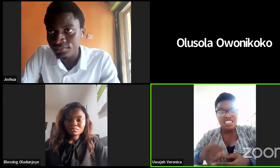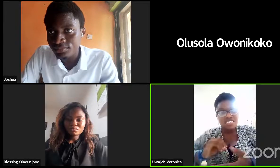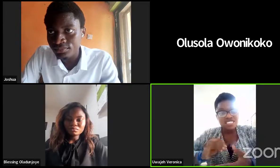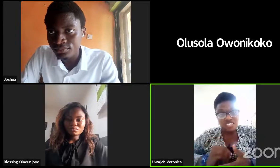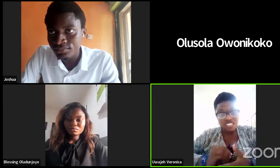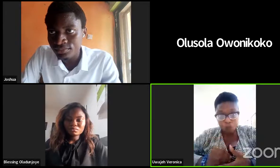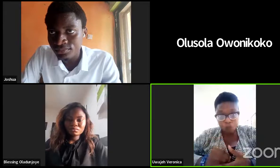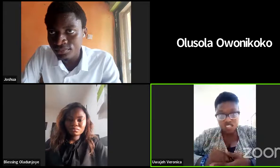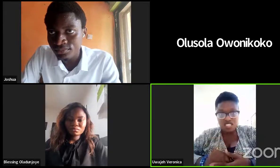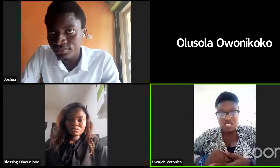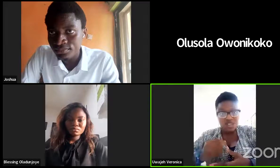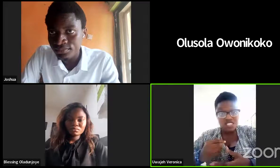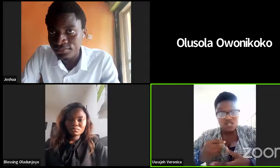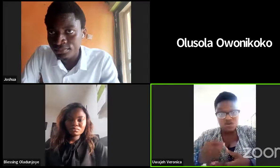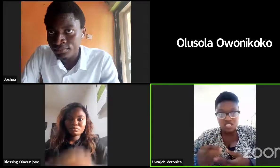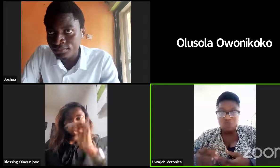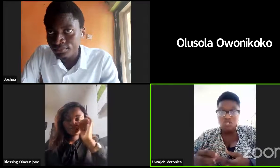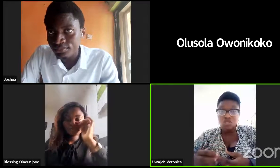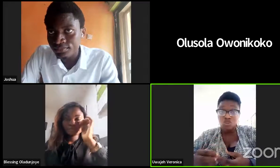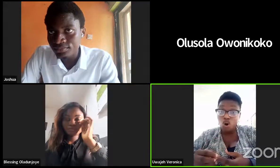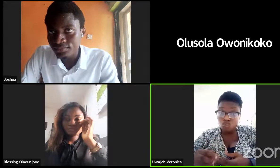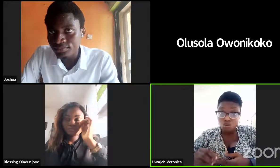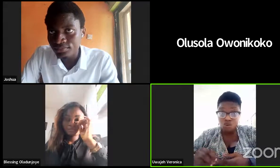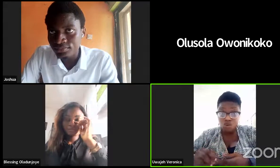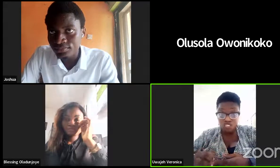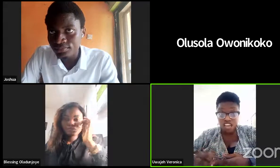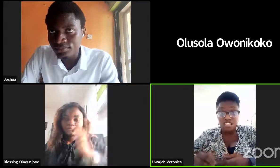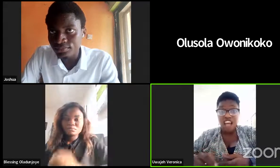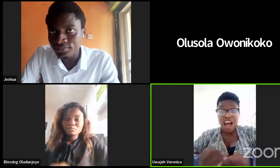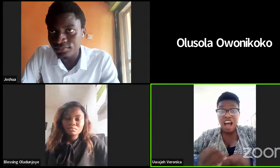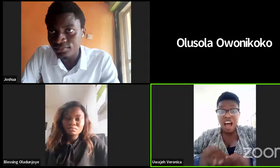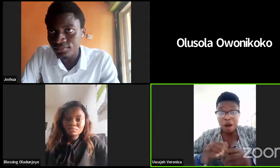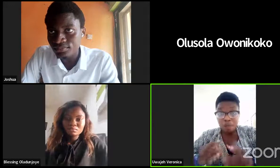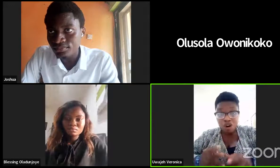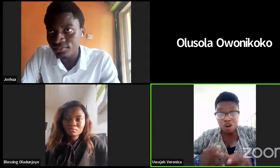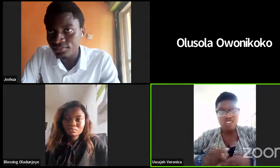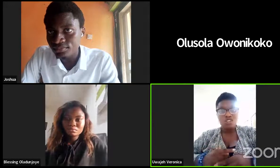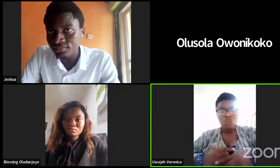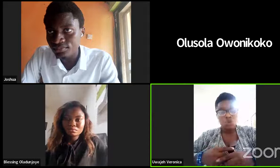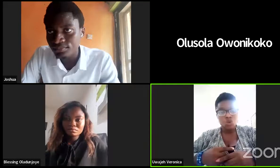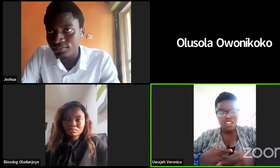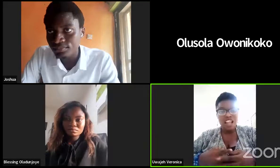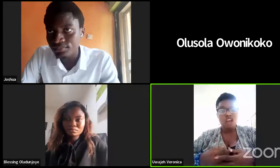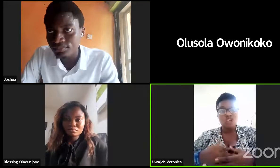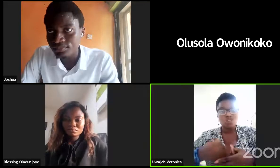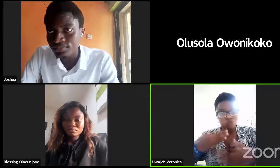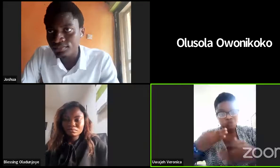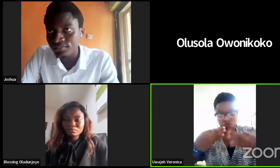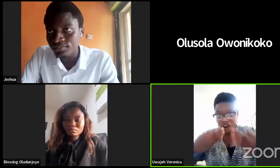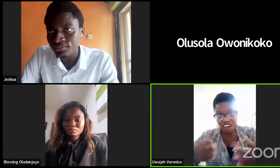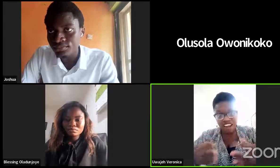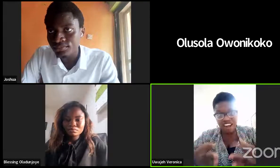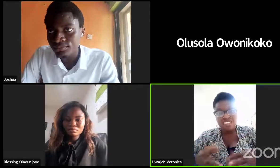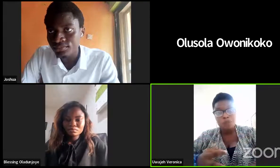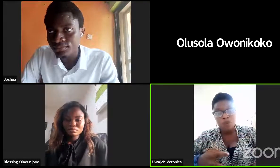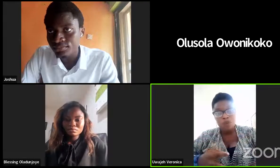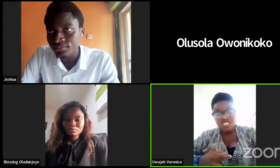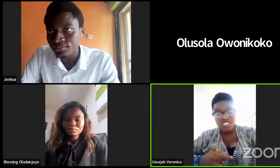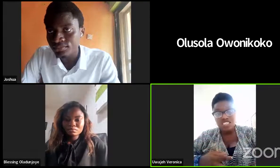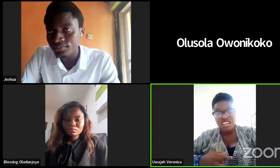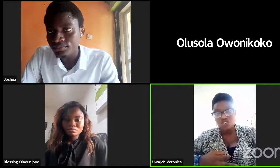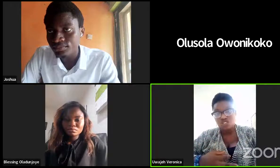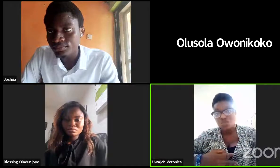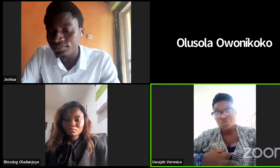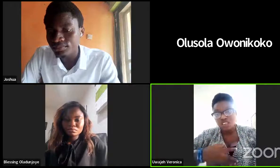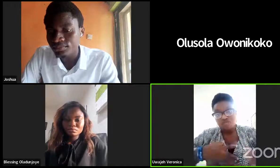in setting new policies, persons with disabilities should also be considered among those that are going to finalize the